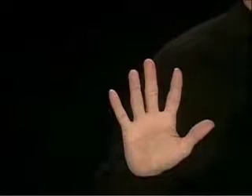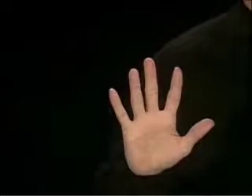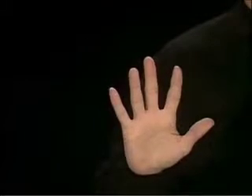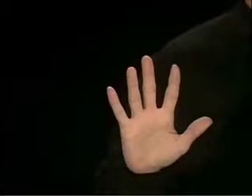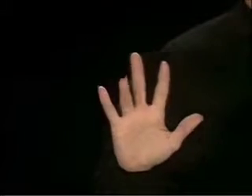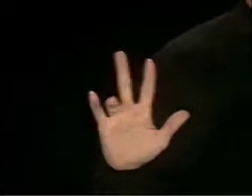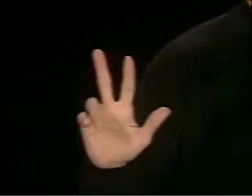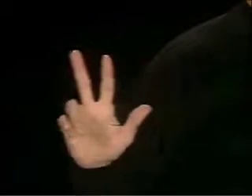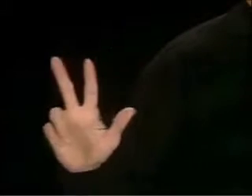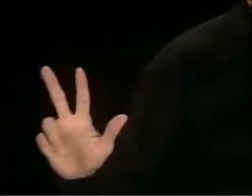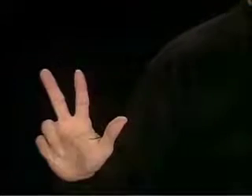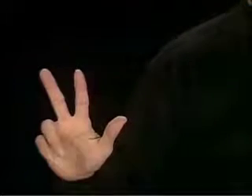53,